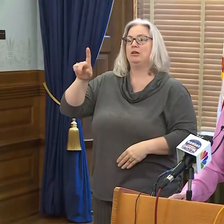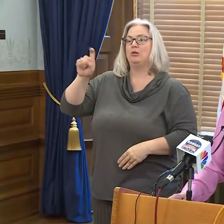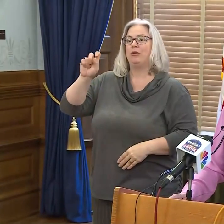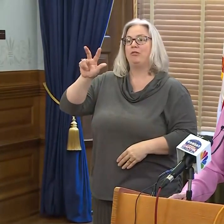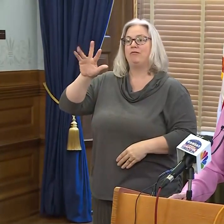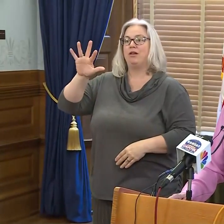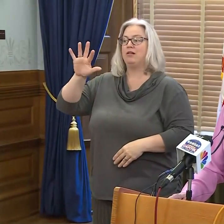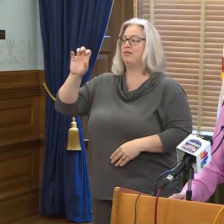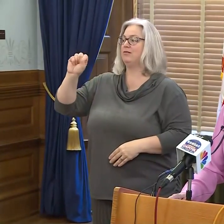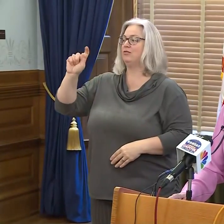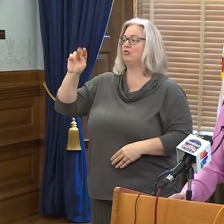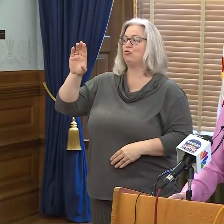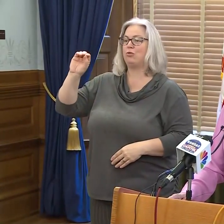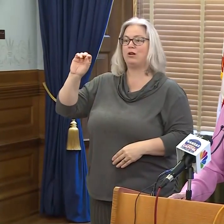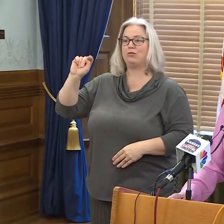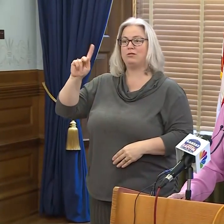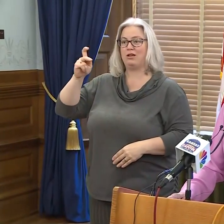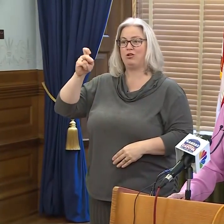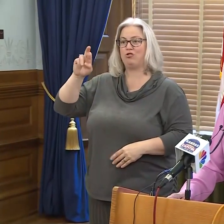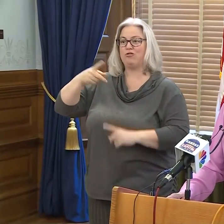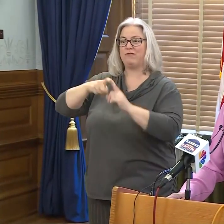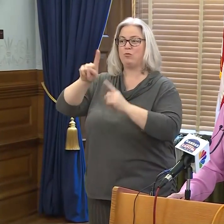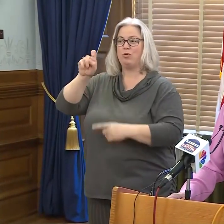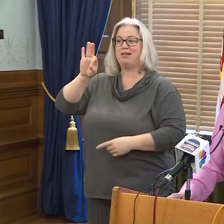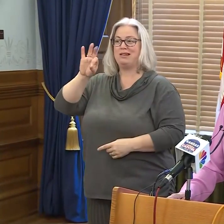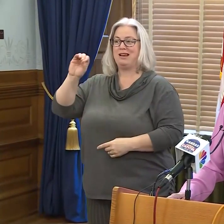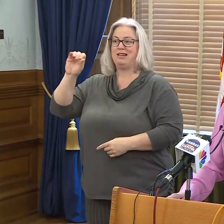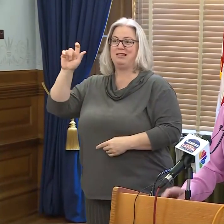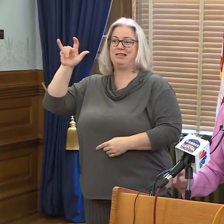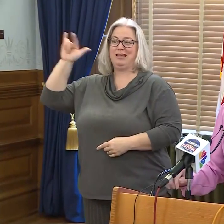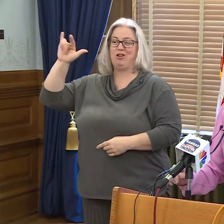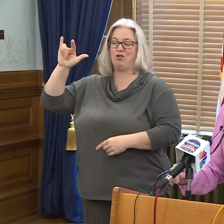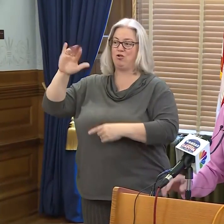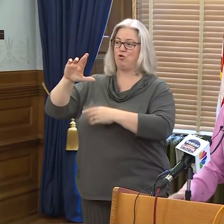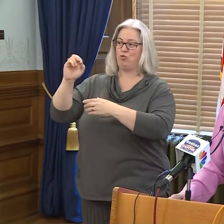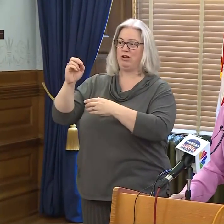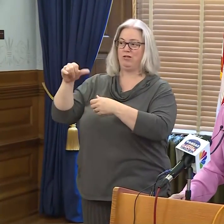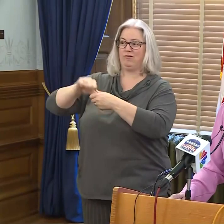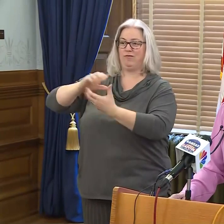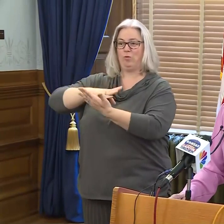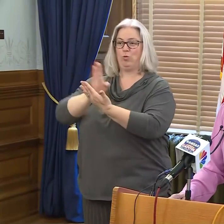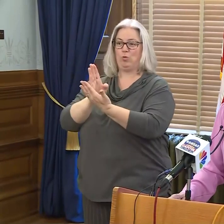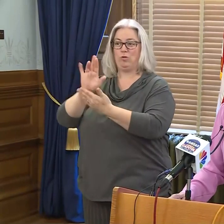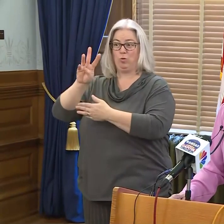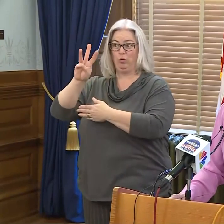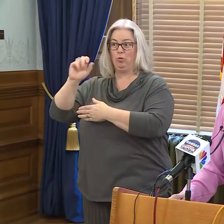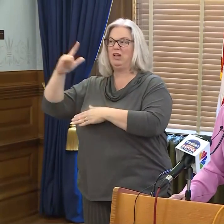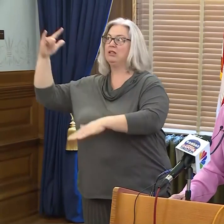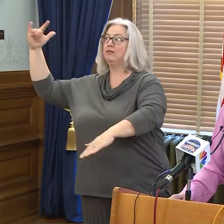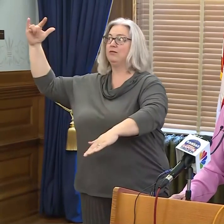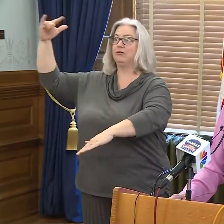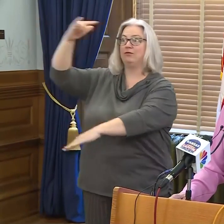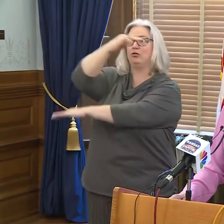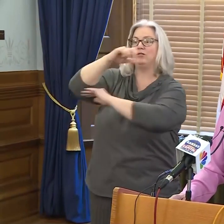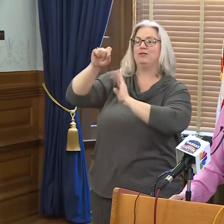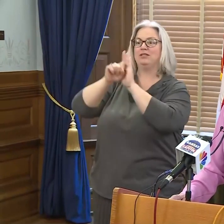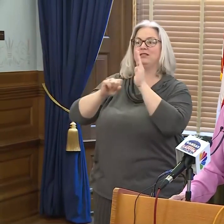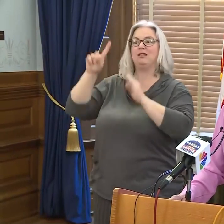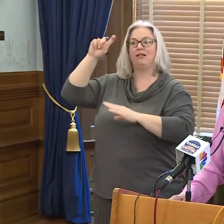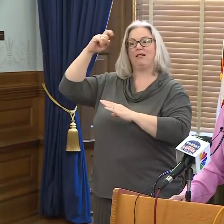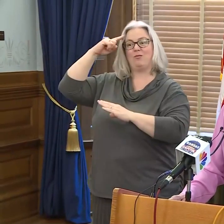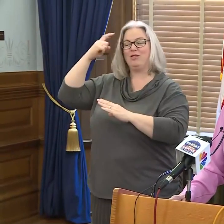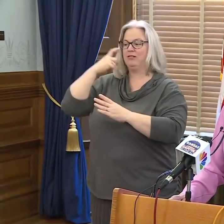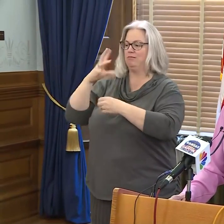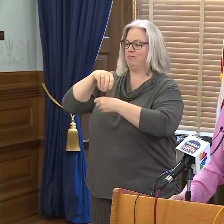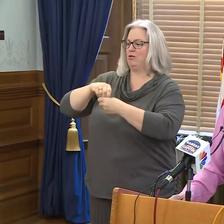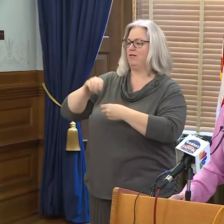KC-135 Stratotanker from the 190th Air Refueling Wing, based here in Topeka, flew over the State House as part